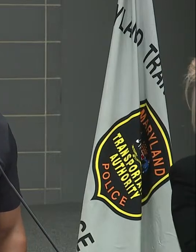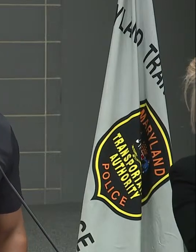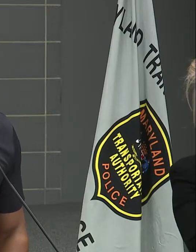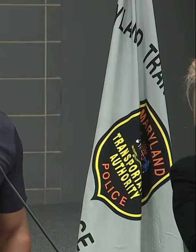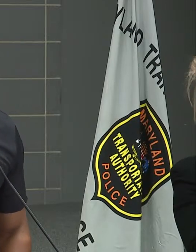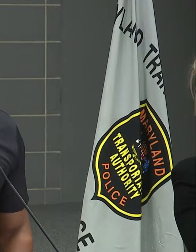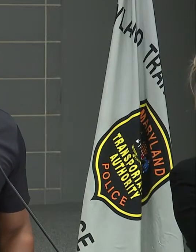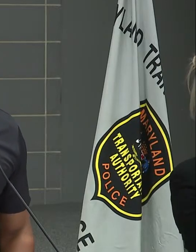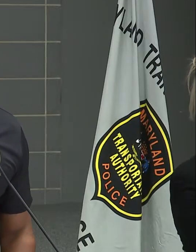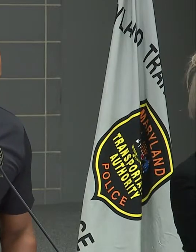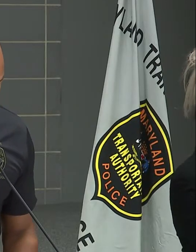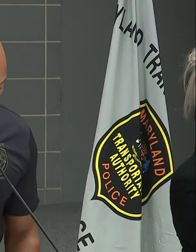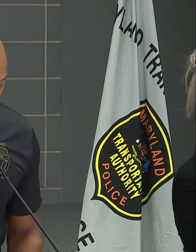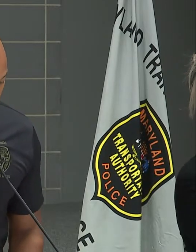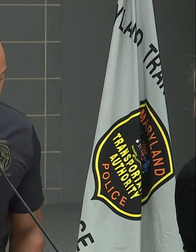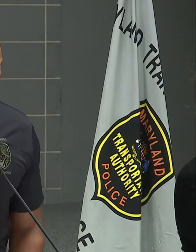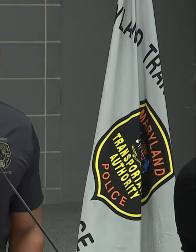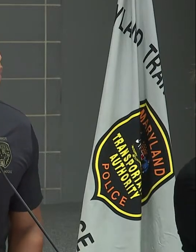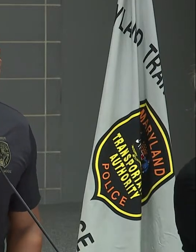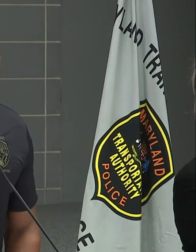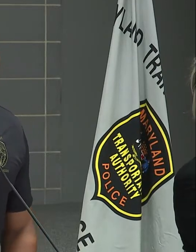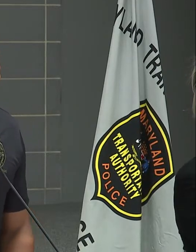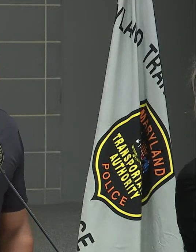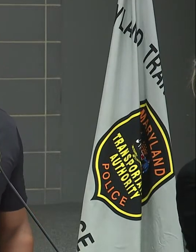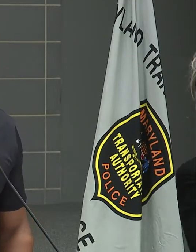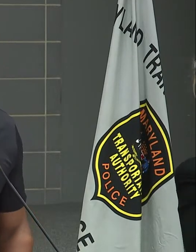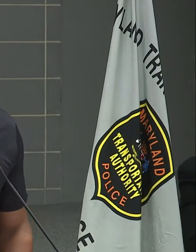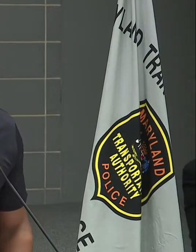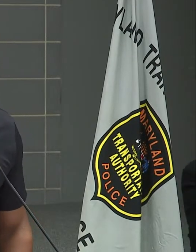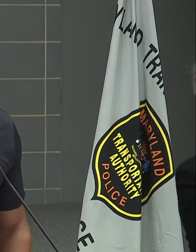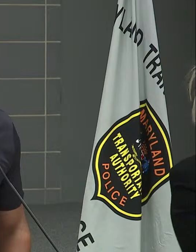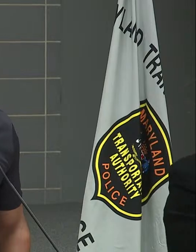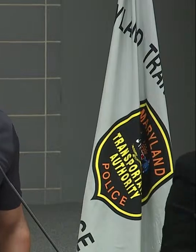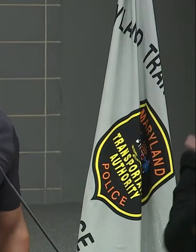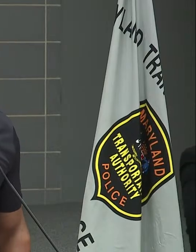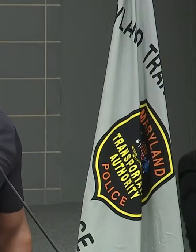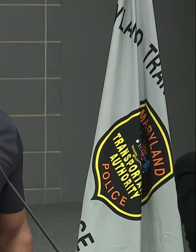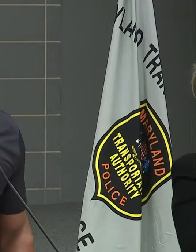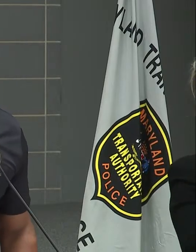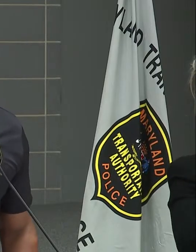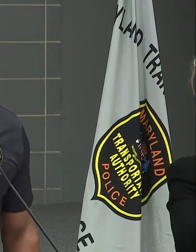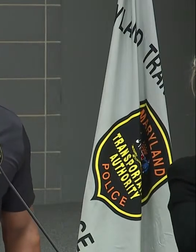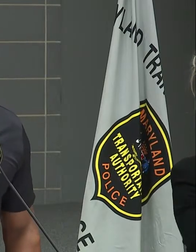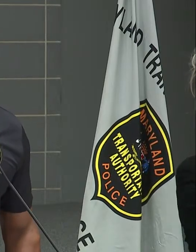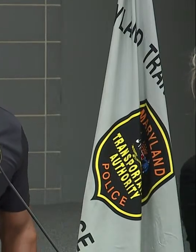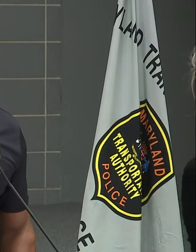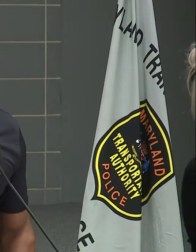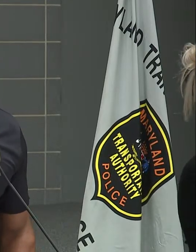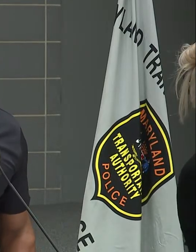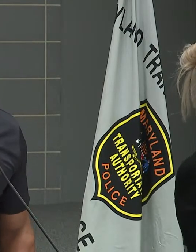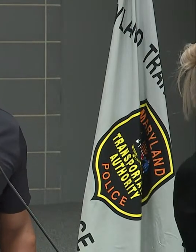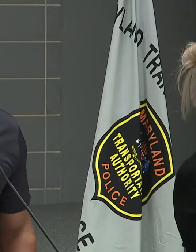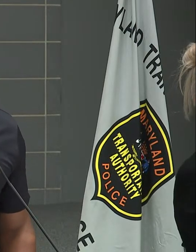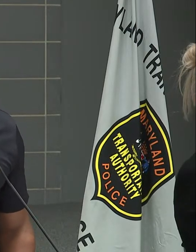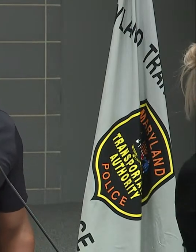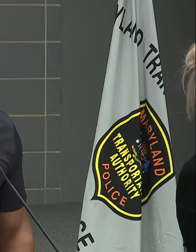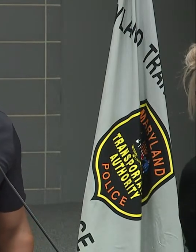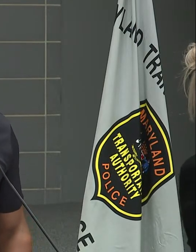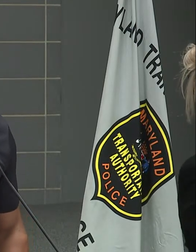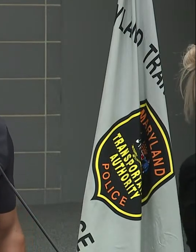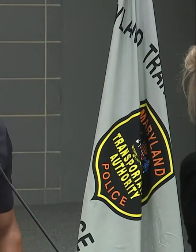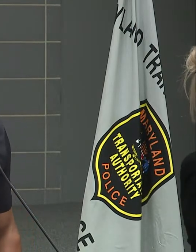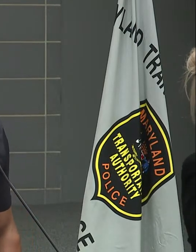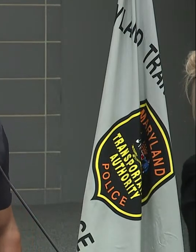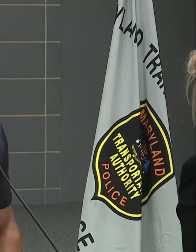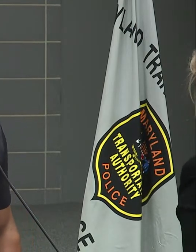families, we are continuing to work with leaders all across the state to support these families in their time of need.